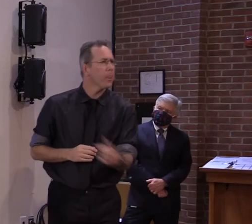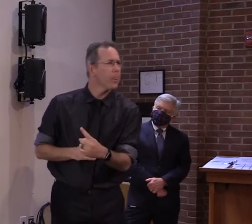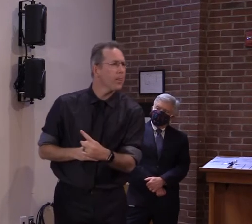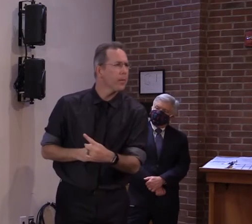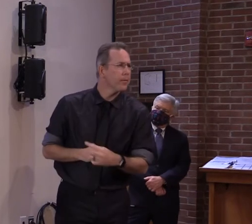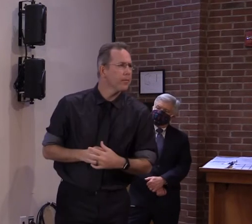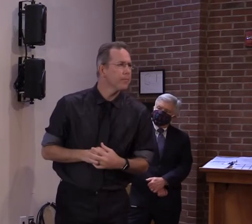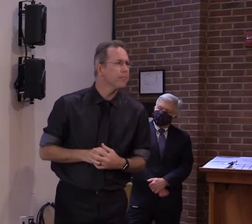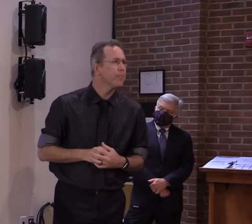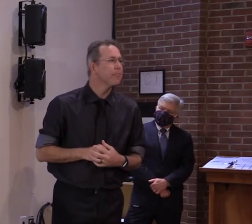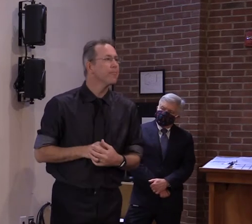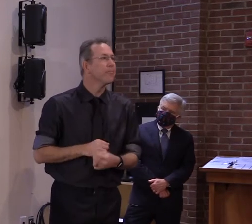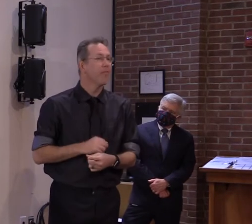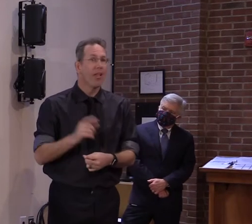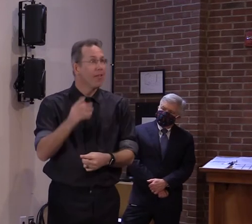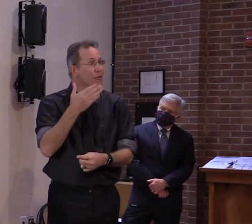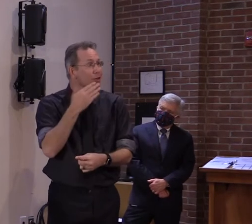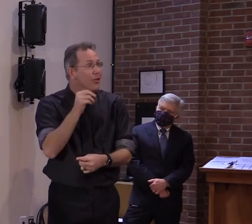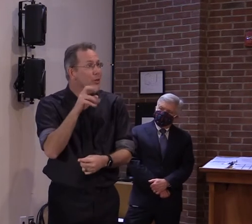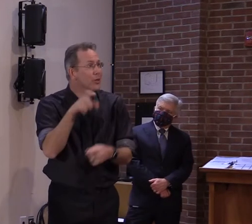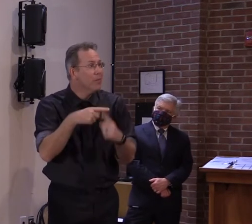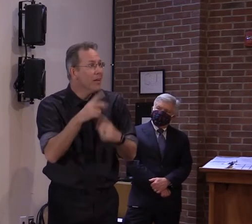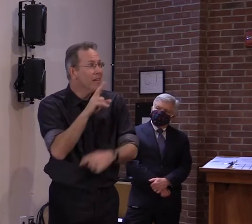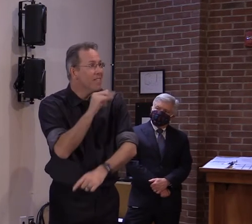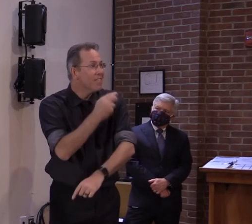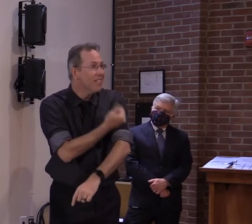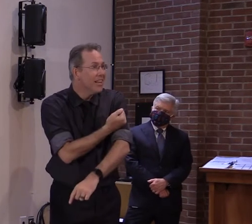being tested here in Vermont, do you have any reaction to that early data?